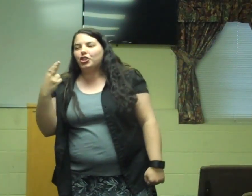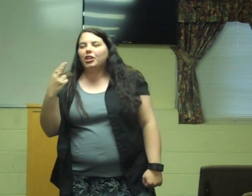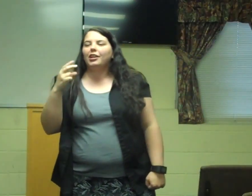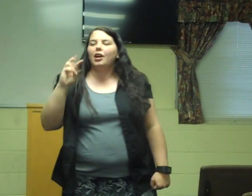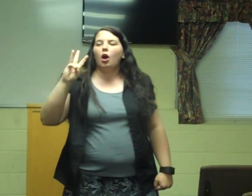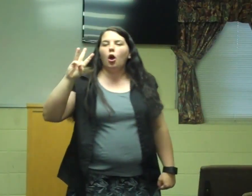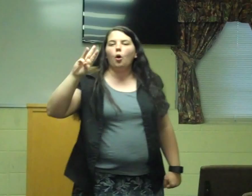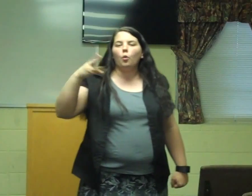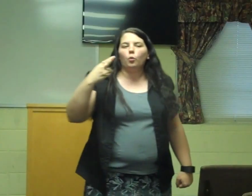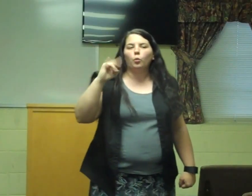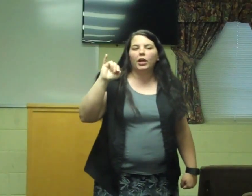which.